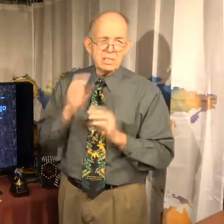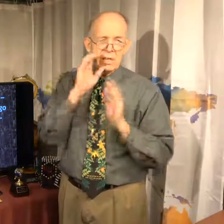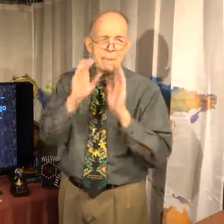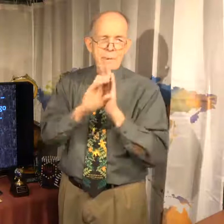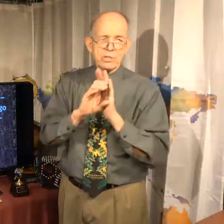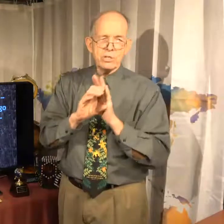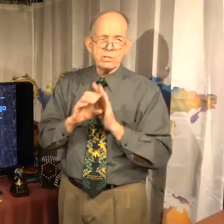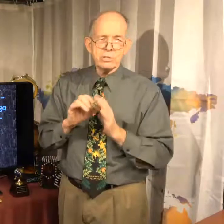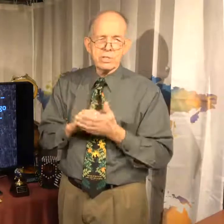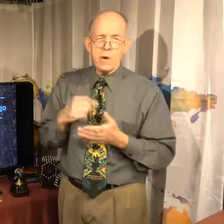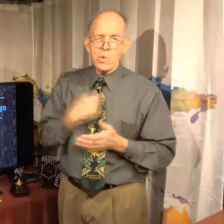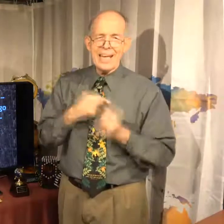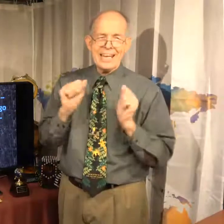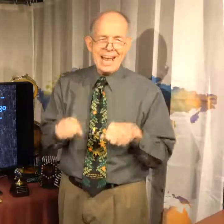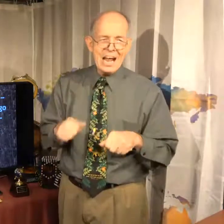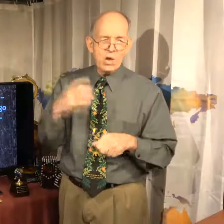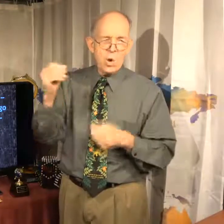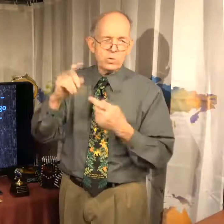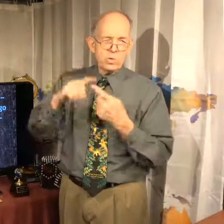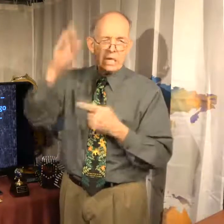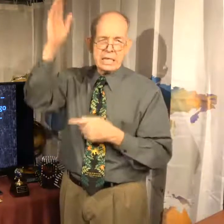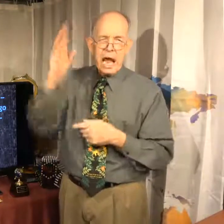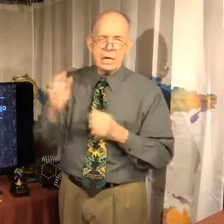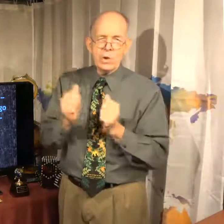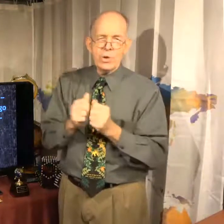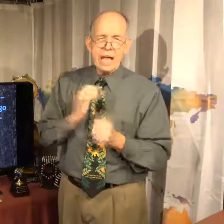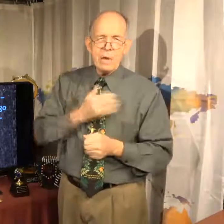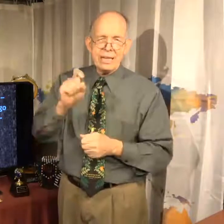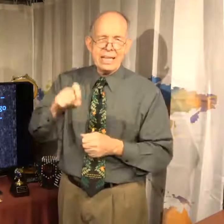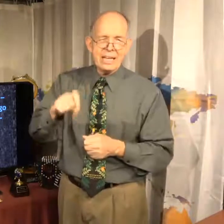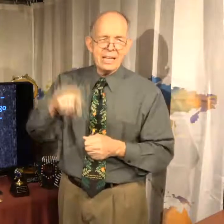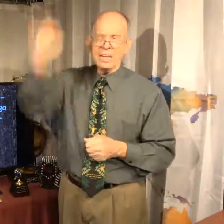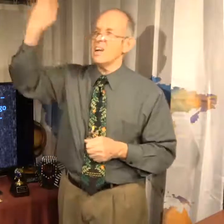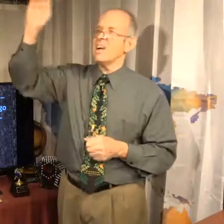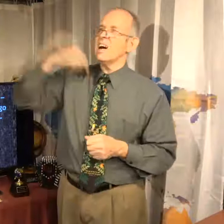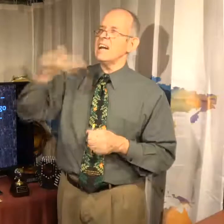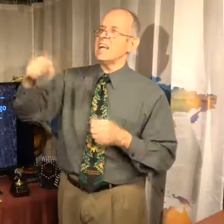loved. A picture that we can't go to God without a need. I need.